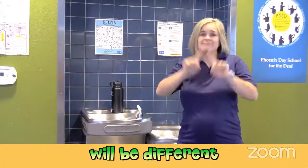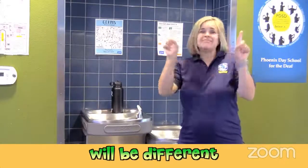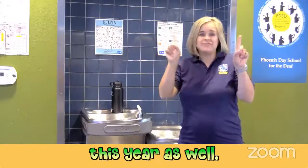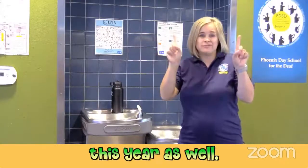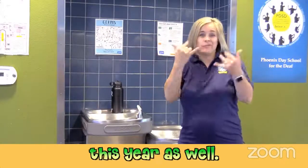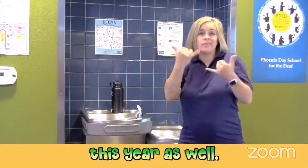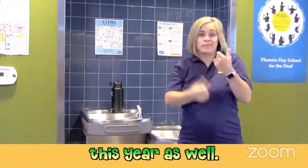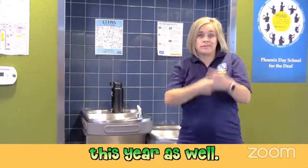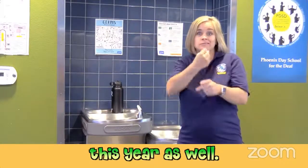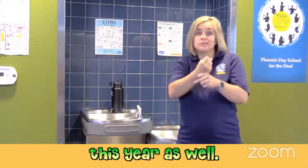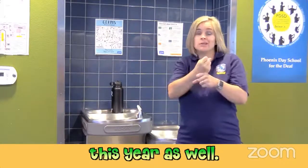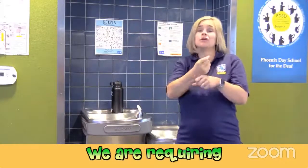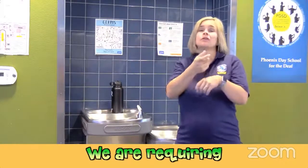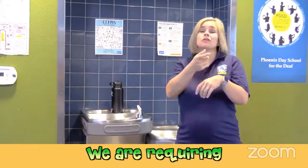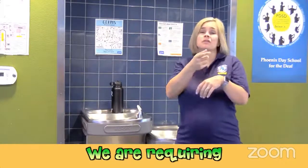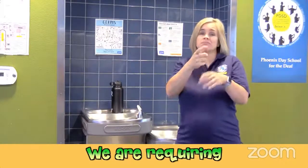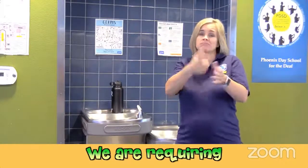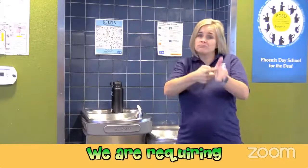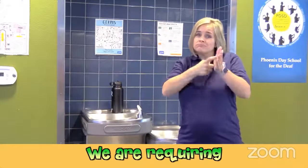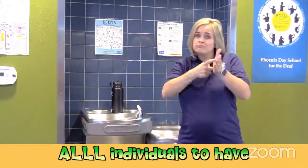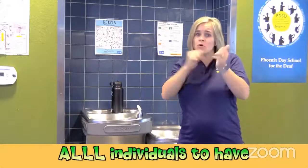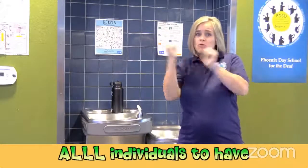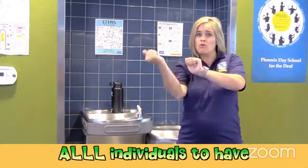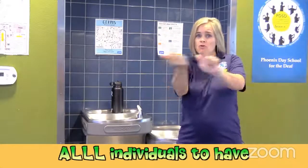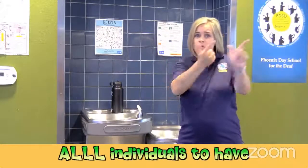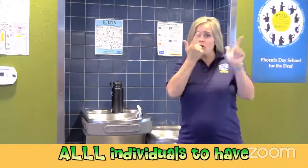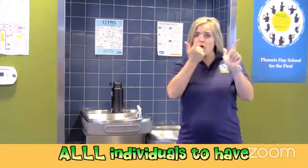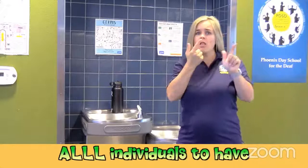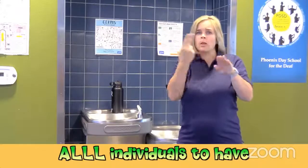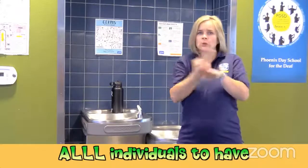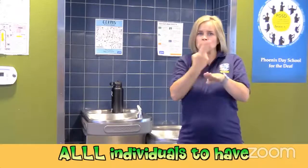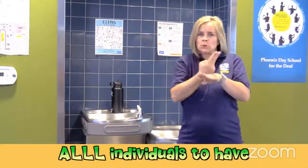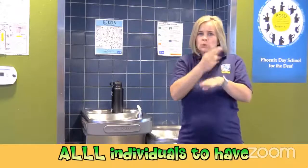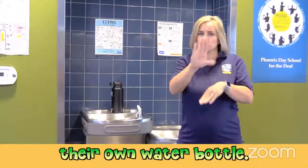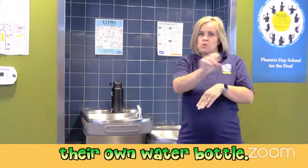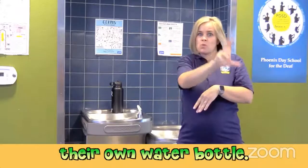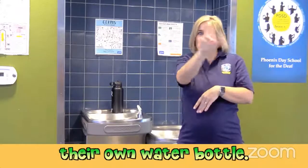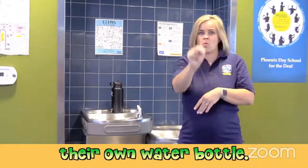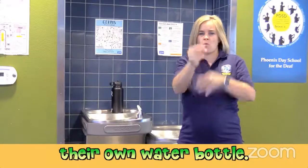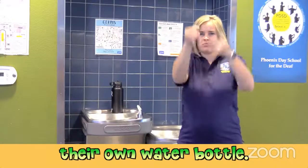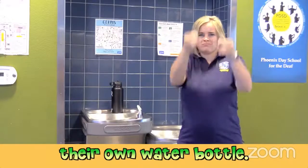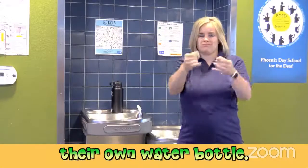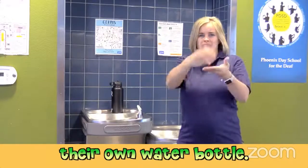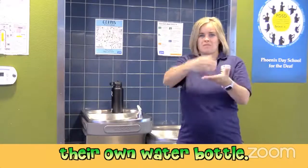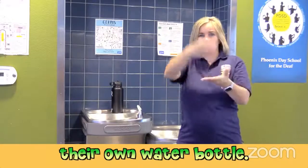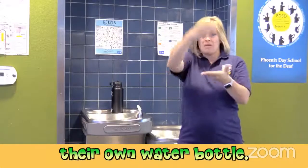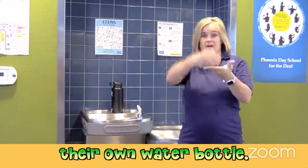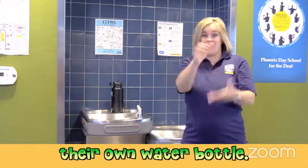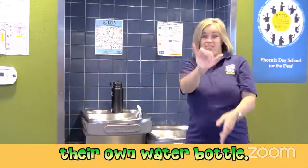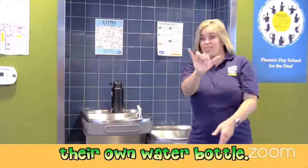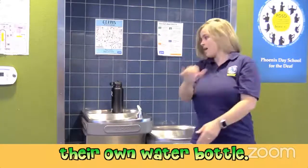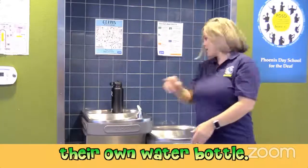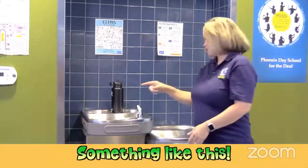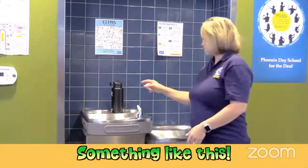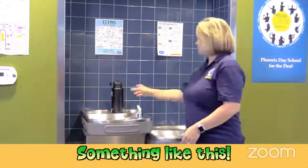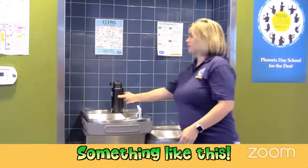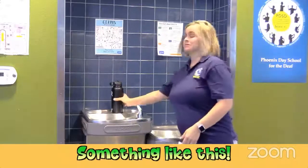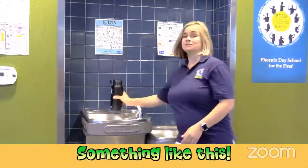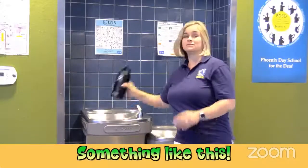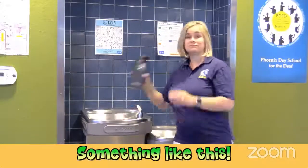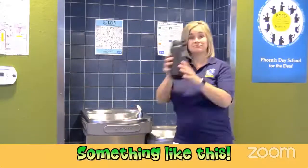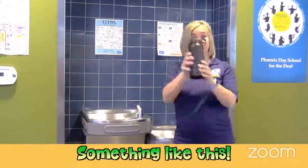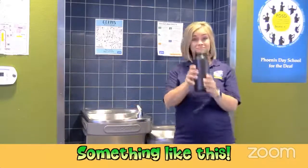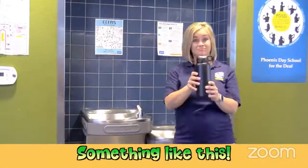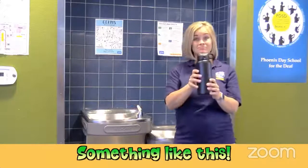be different this year as well. We are requiring all individuals to have their own water bottle. Something